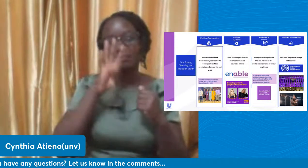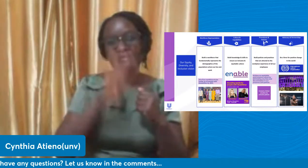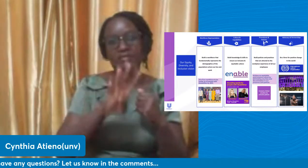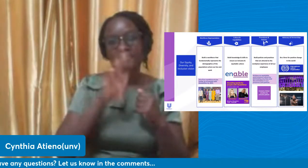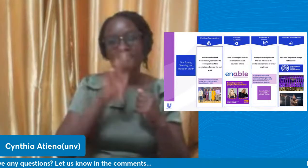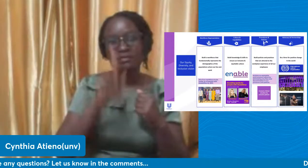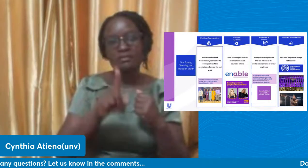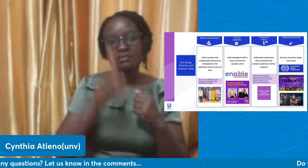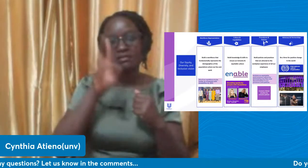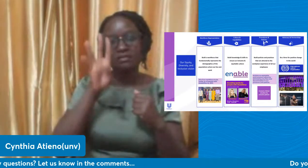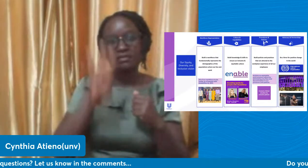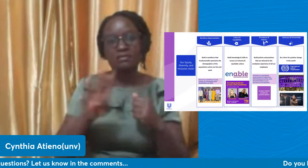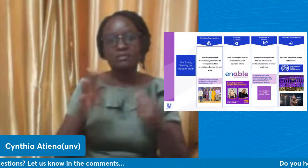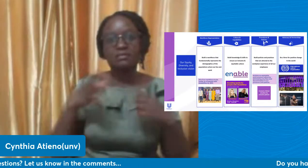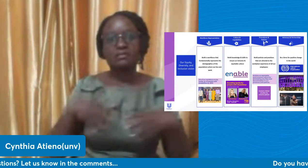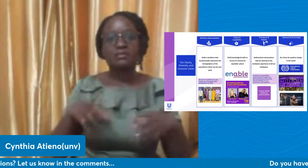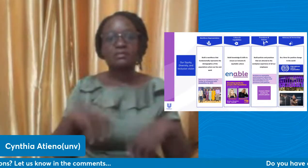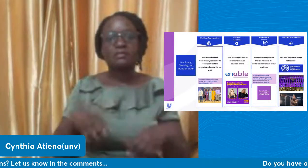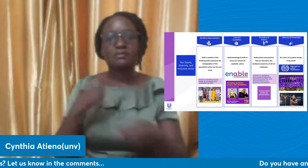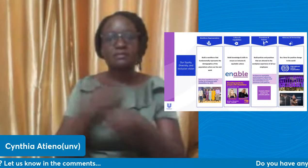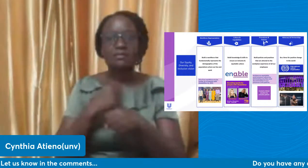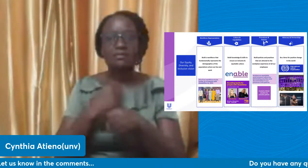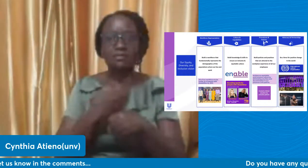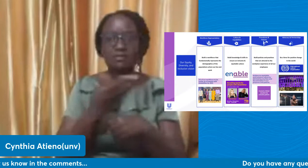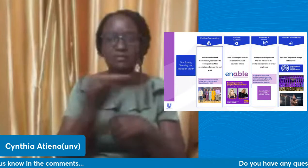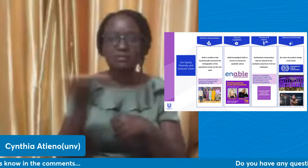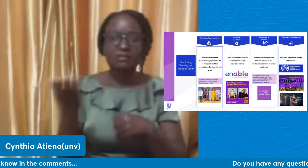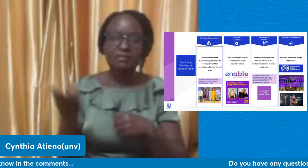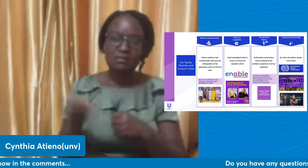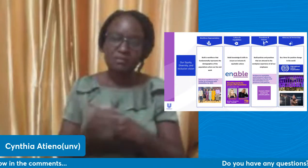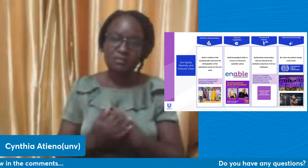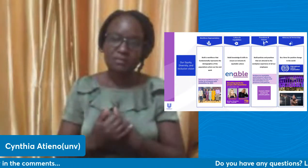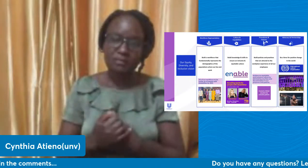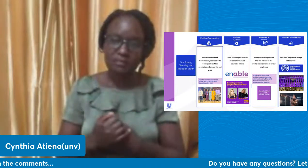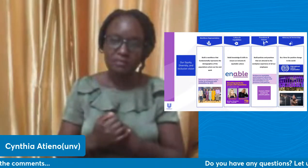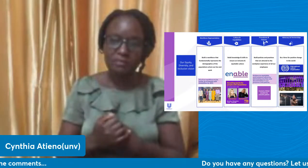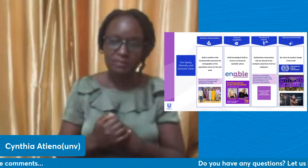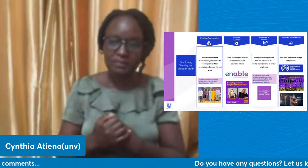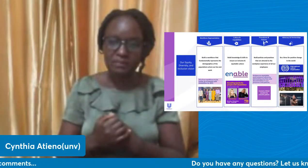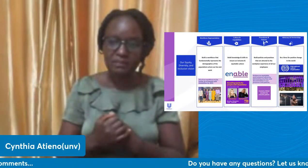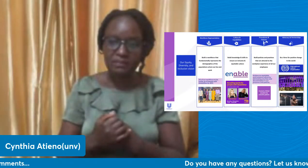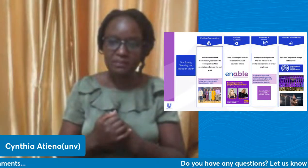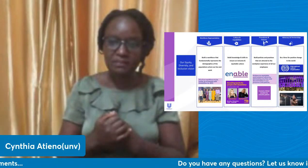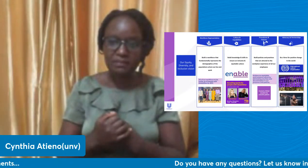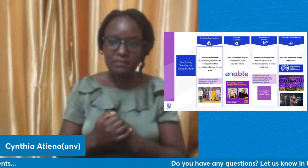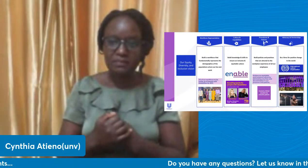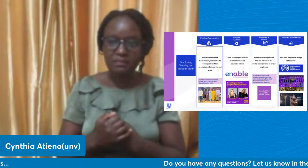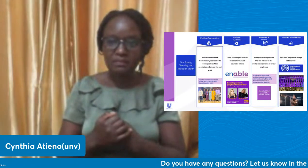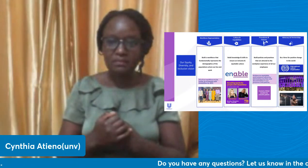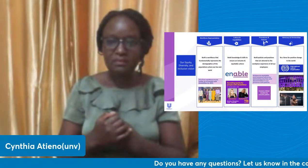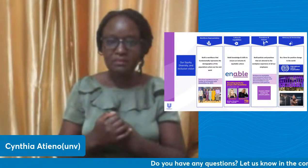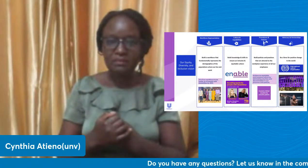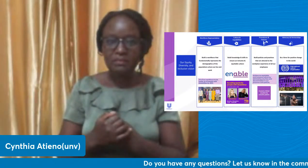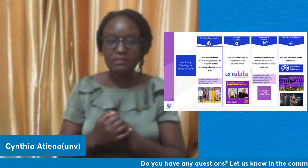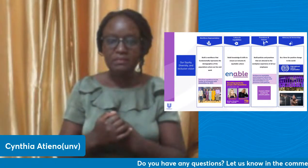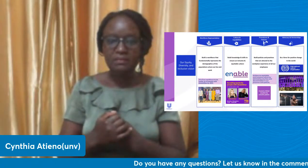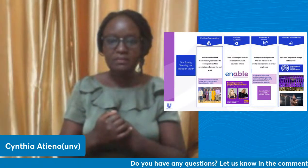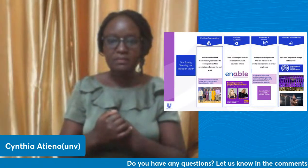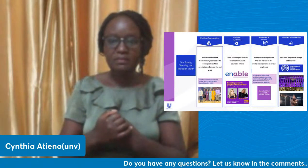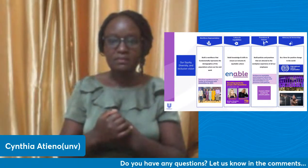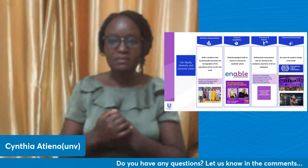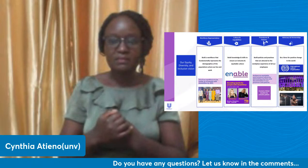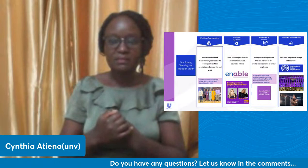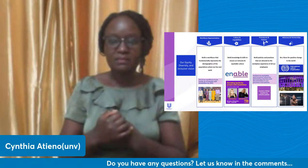network, who really kind of do sharing and learning around inclusive workplaces and things